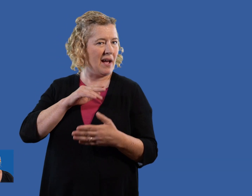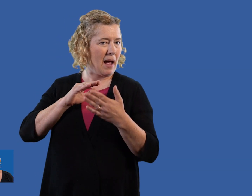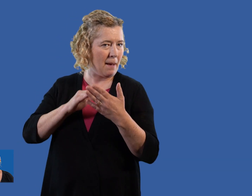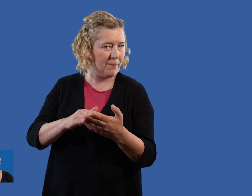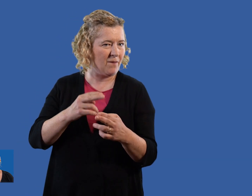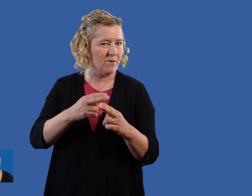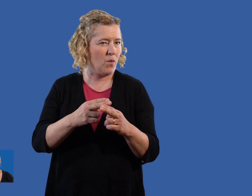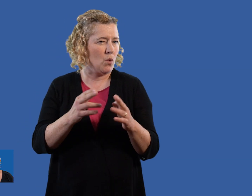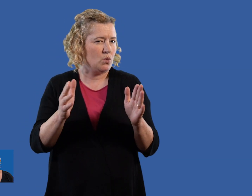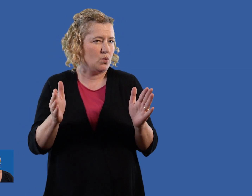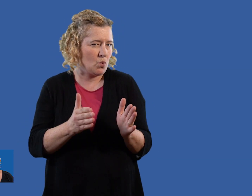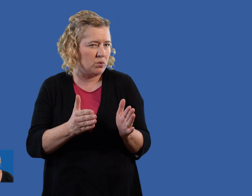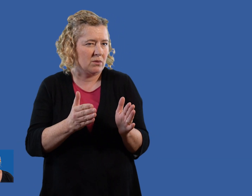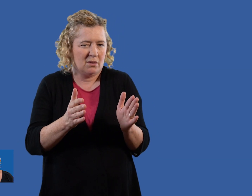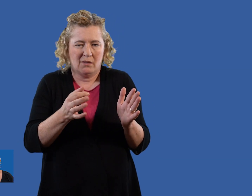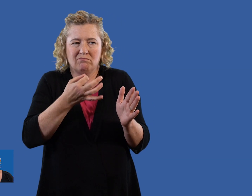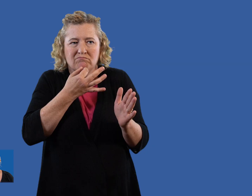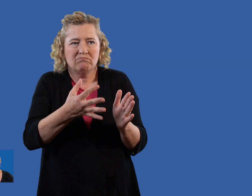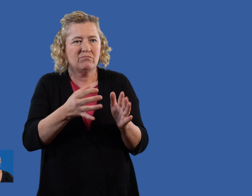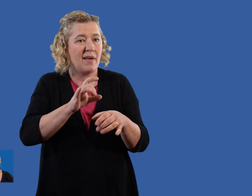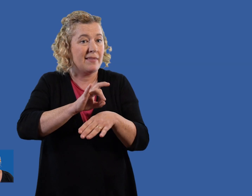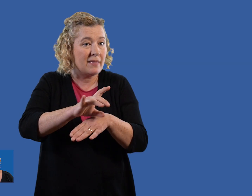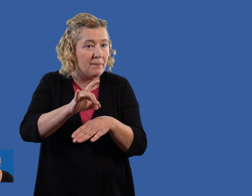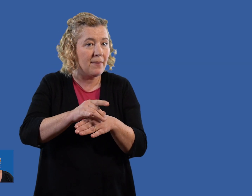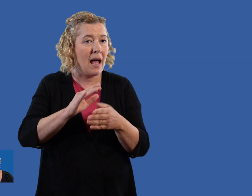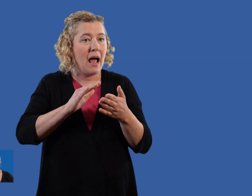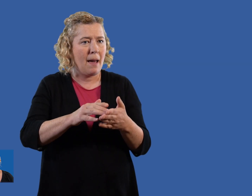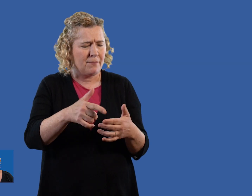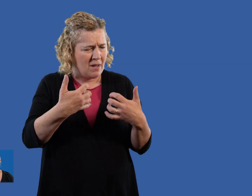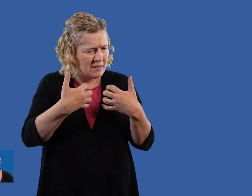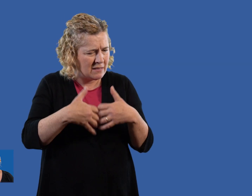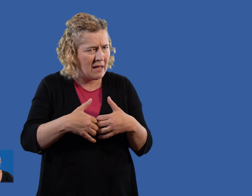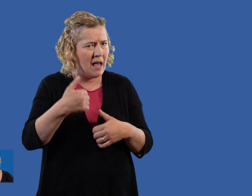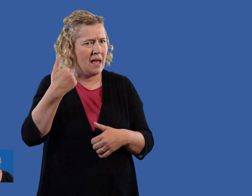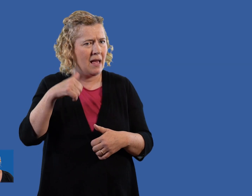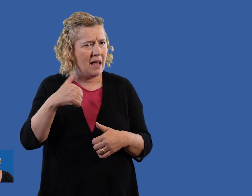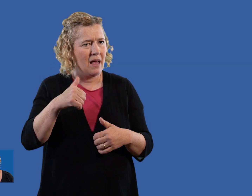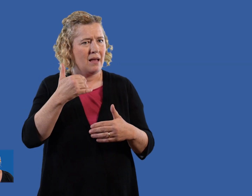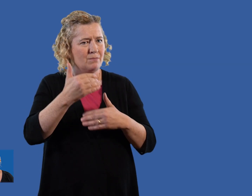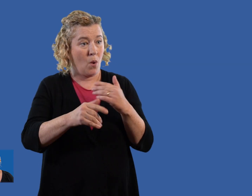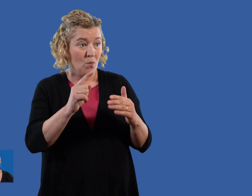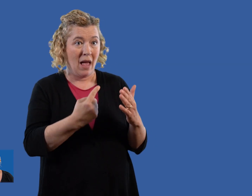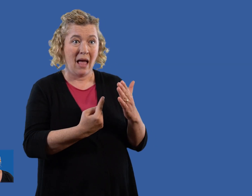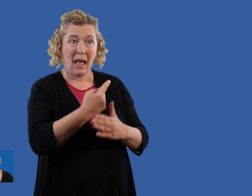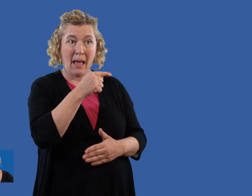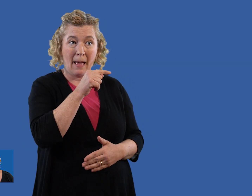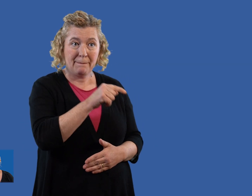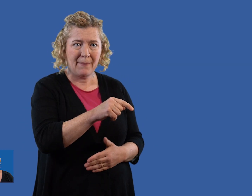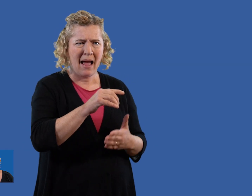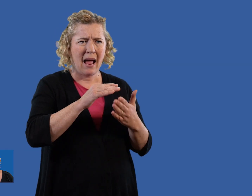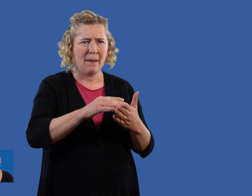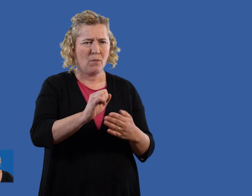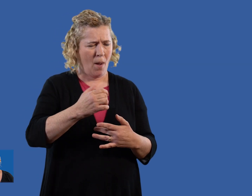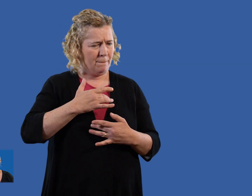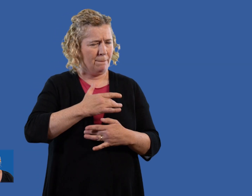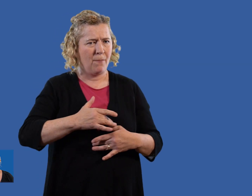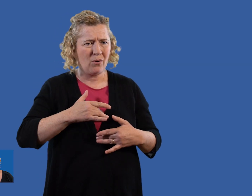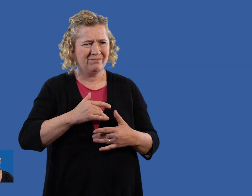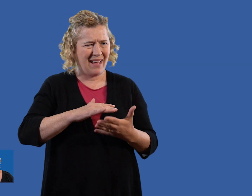course of therapy to help with the processing of events and working through your emotions and your reactions.